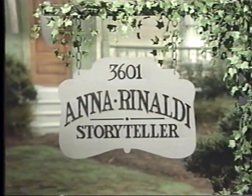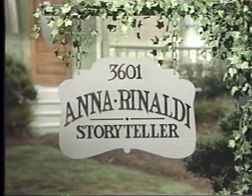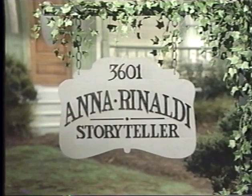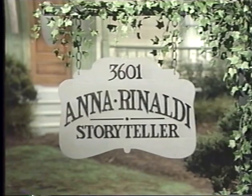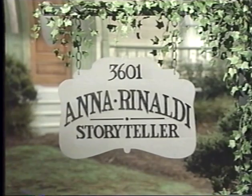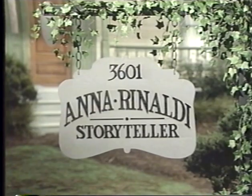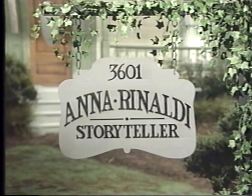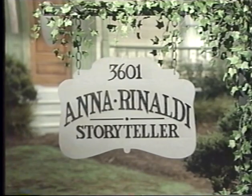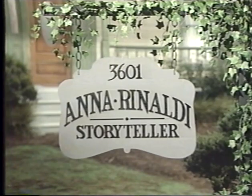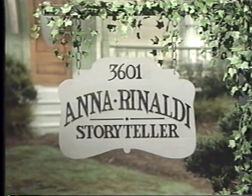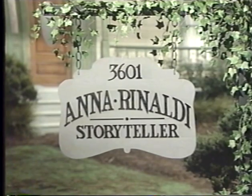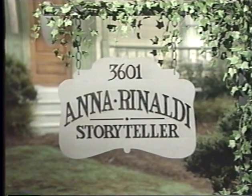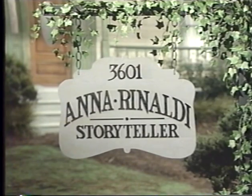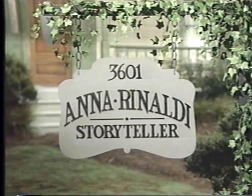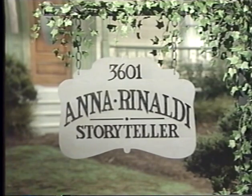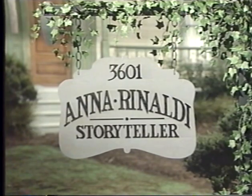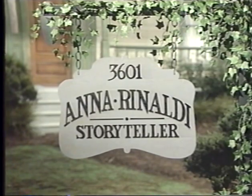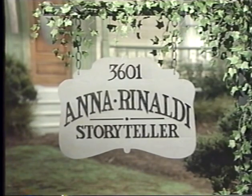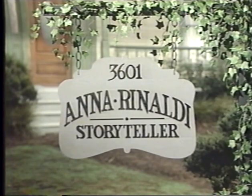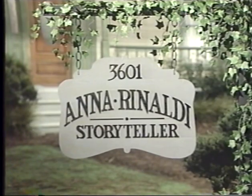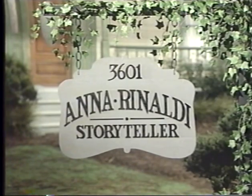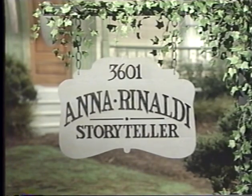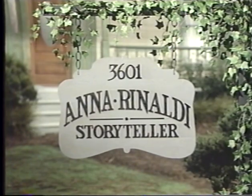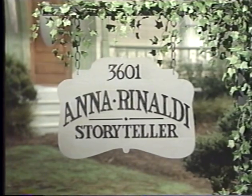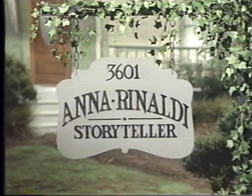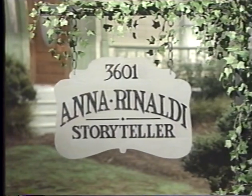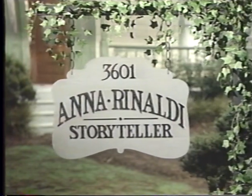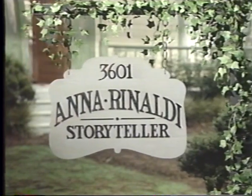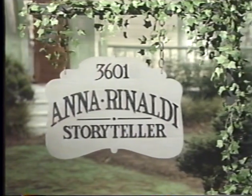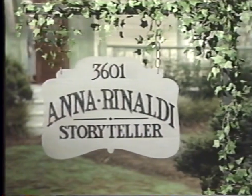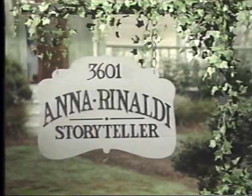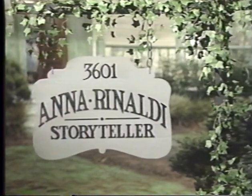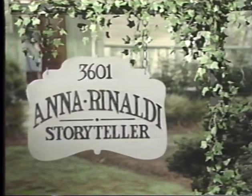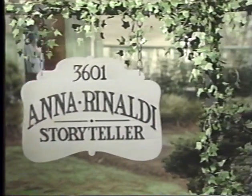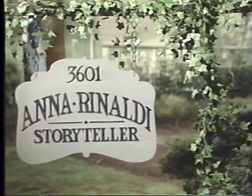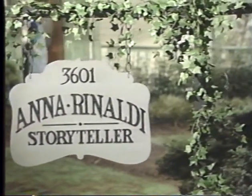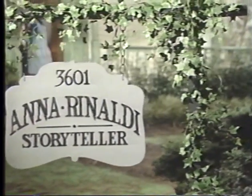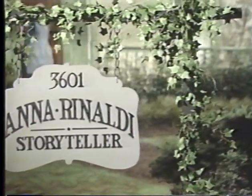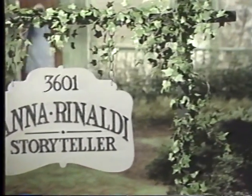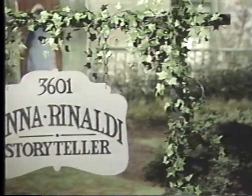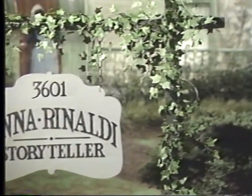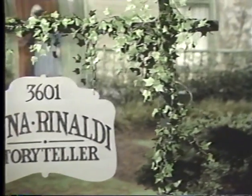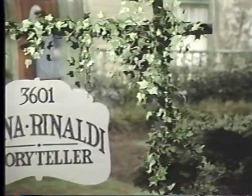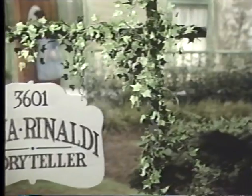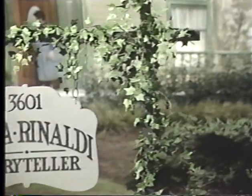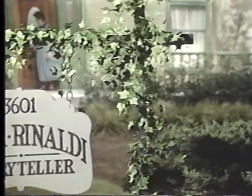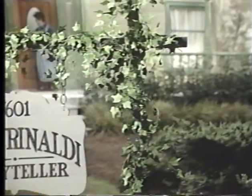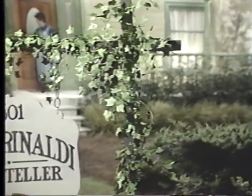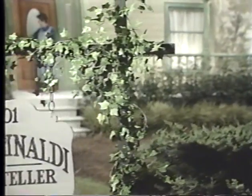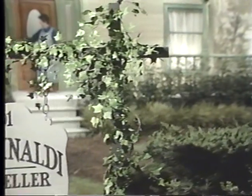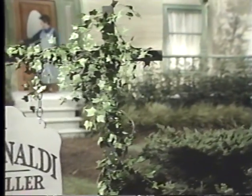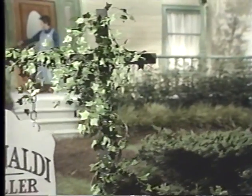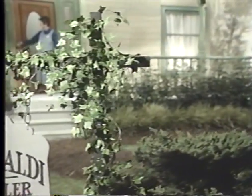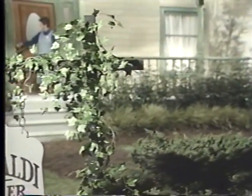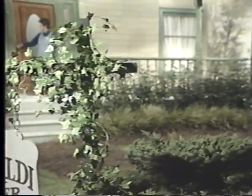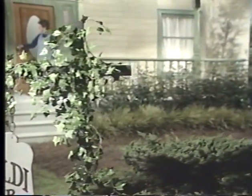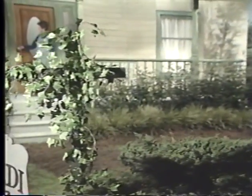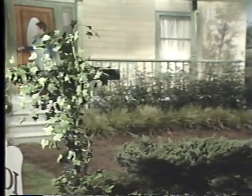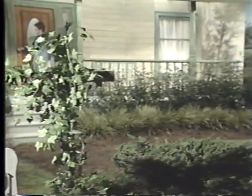Anna Rinaldi will tell you a story about growing up on a farm. Watch closely and see how much you understand as she signs the story